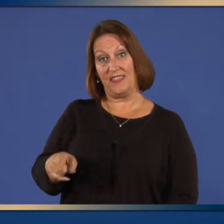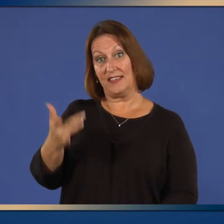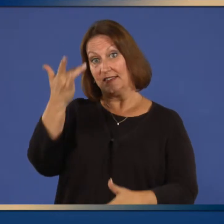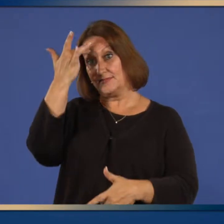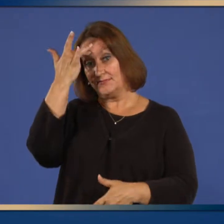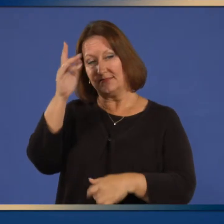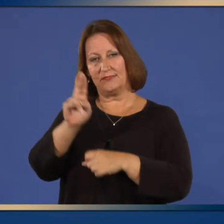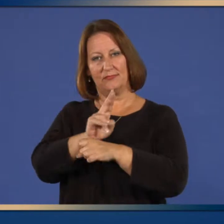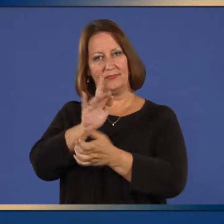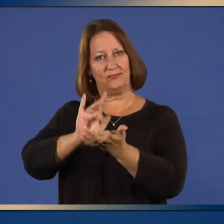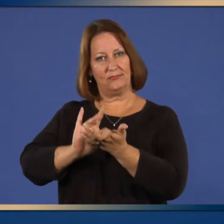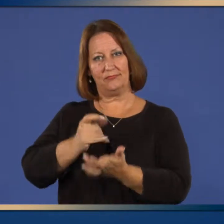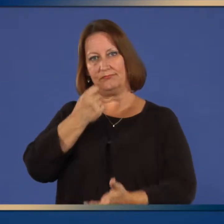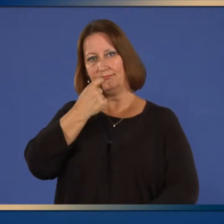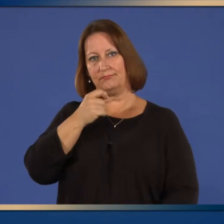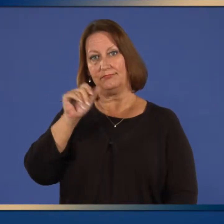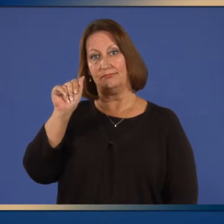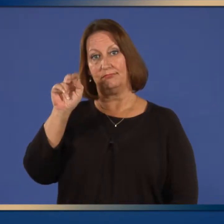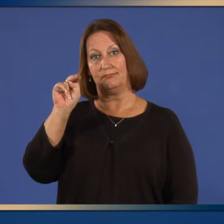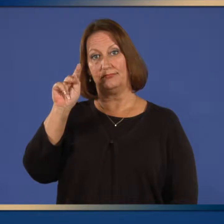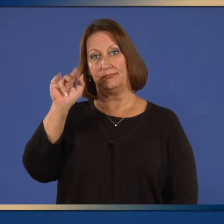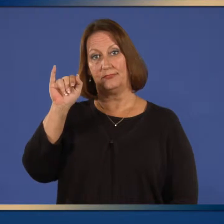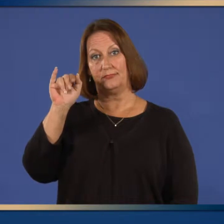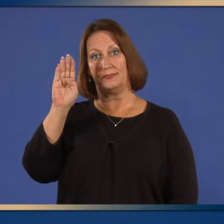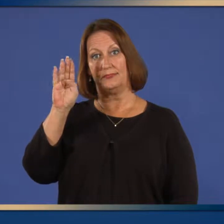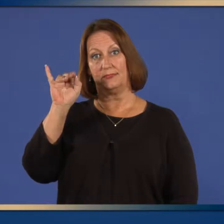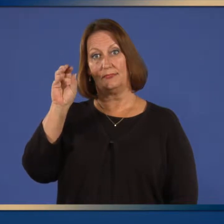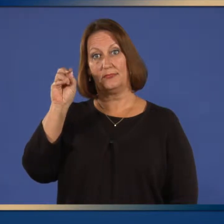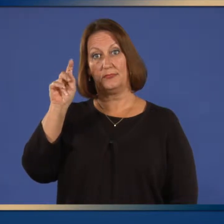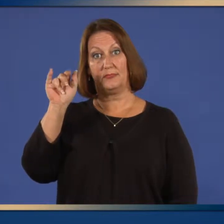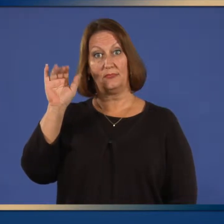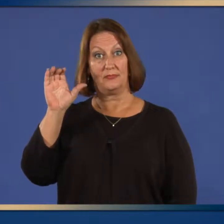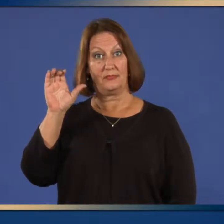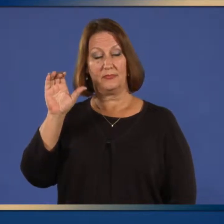vaccination if a person is taking antibiotics.